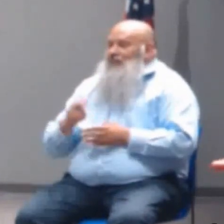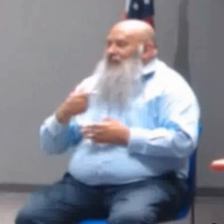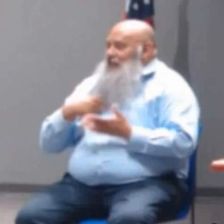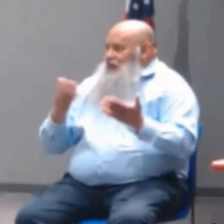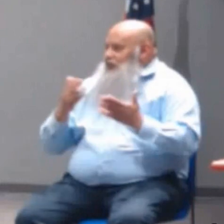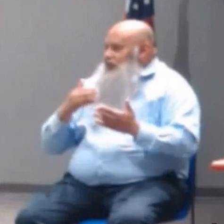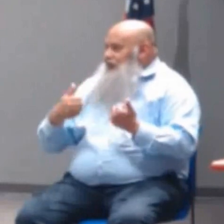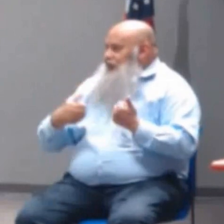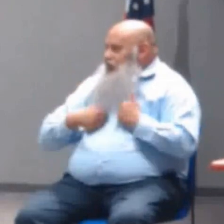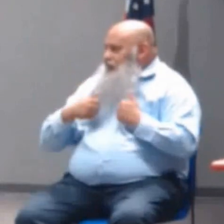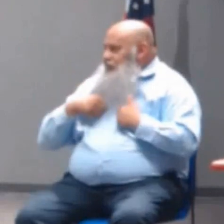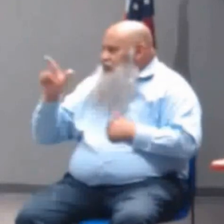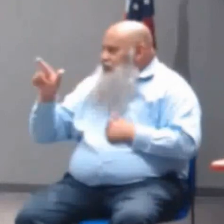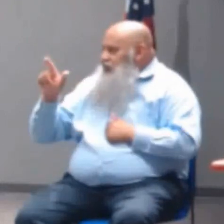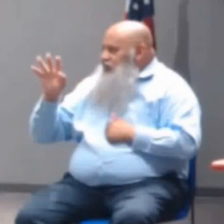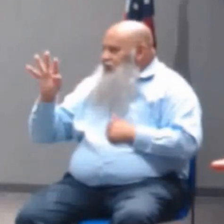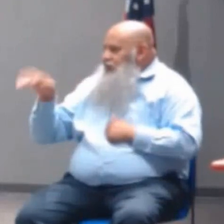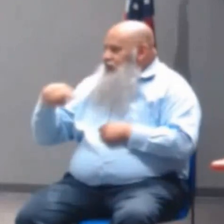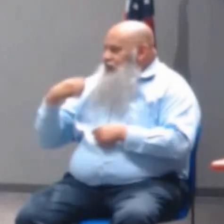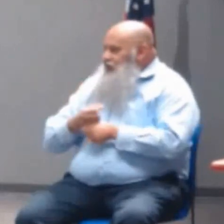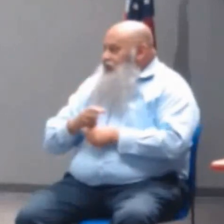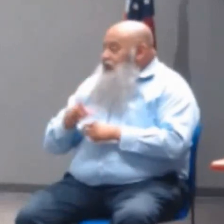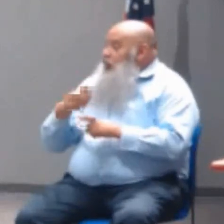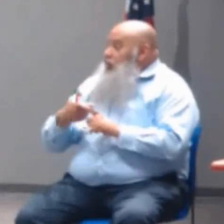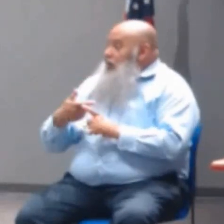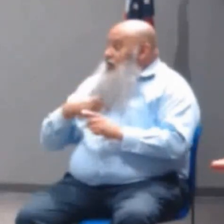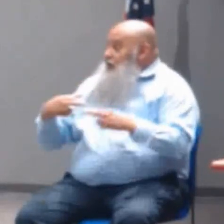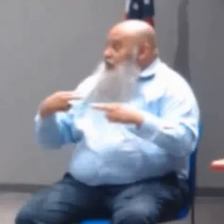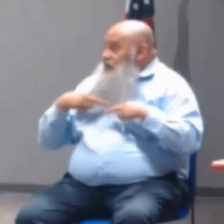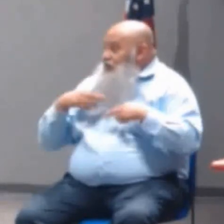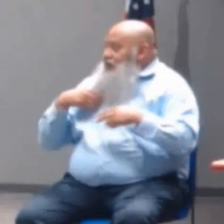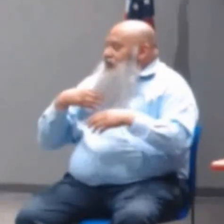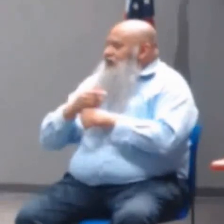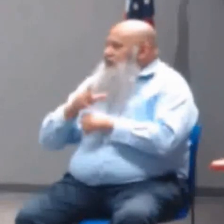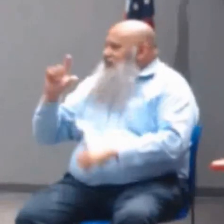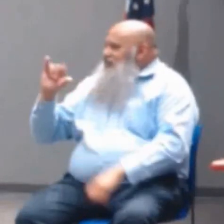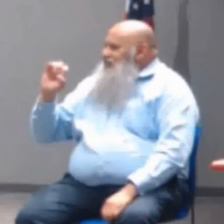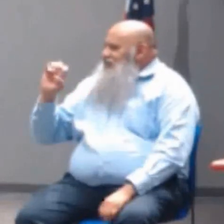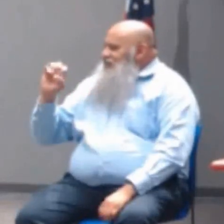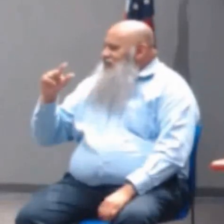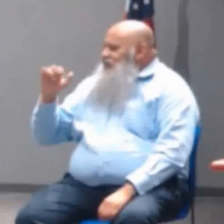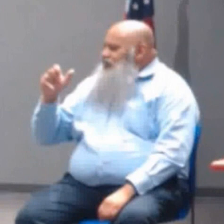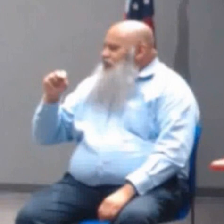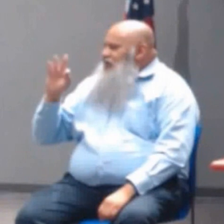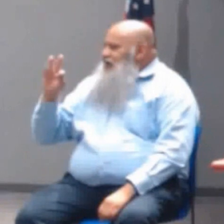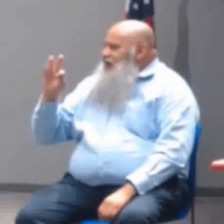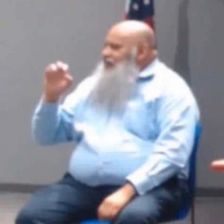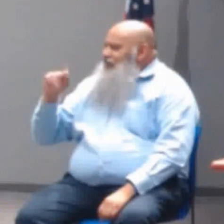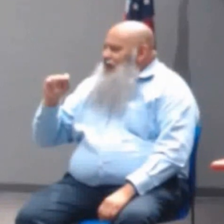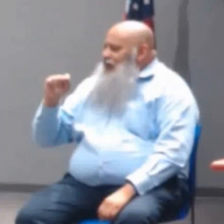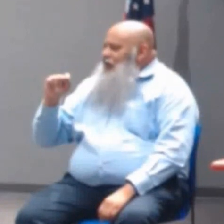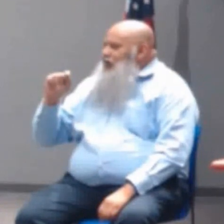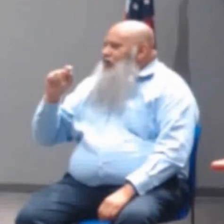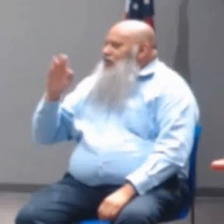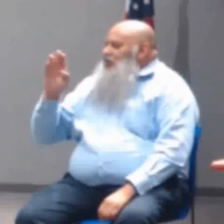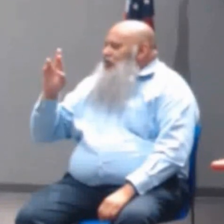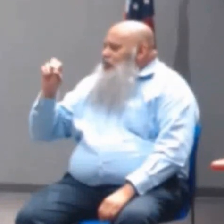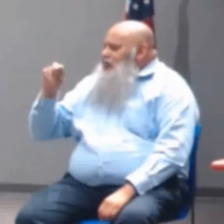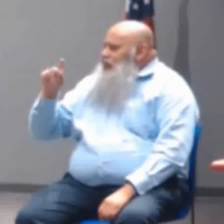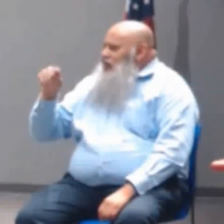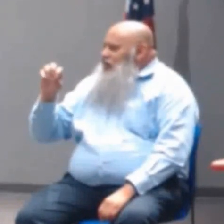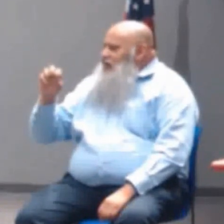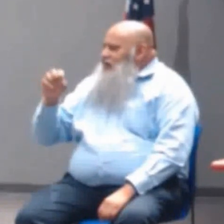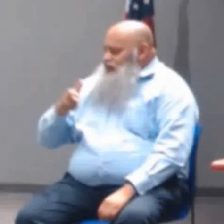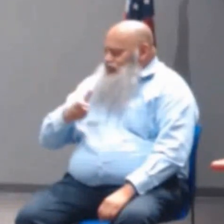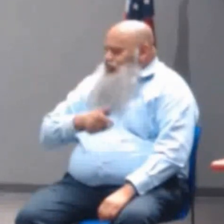in the Army for 24 years, and when I retired, I received a Legion of Merit, and I had a Bronze Star, and I had a bunch of other awards.